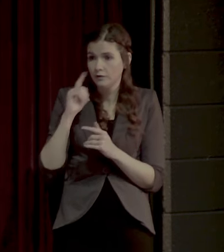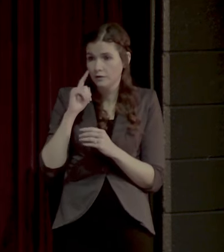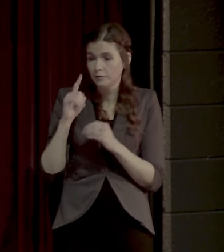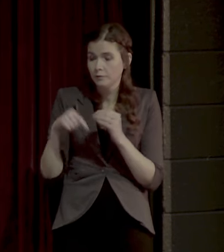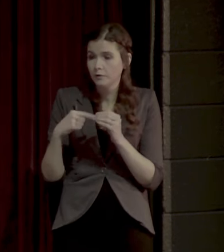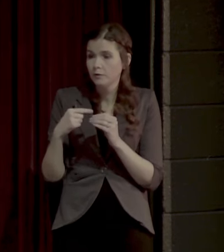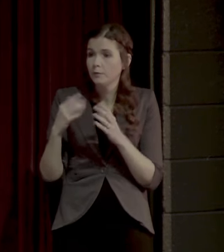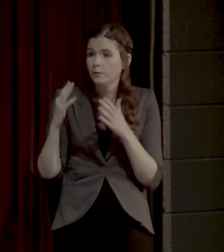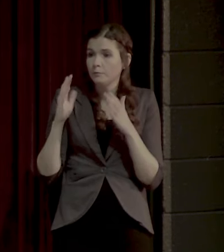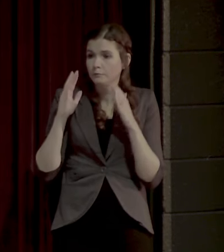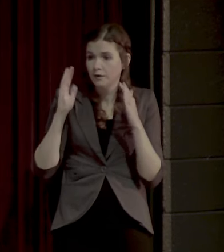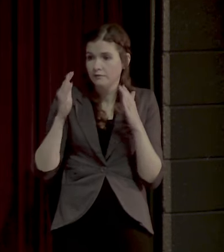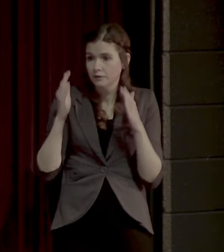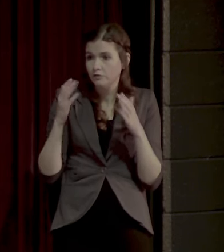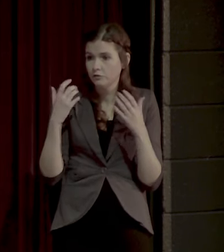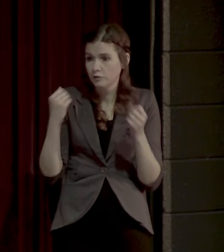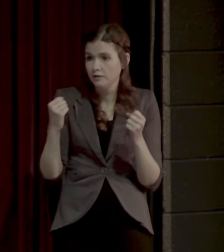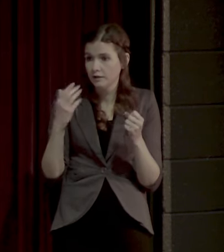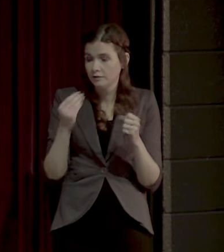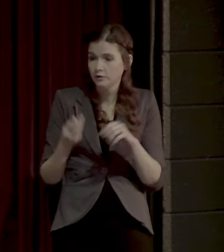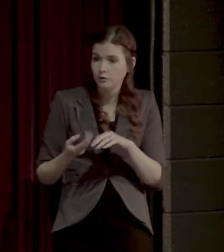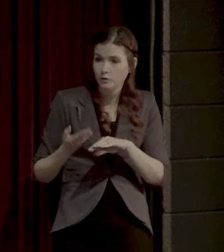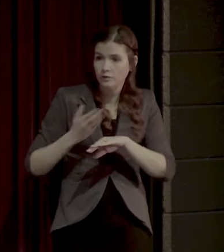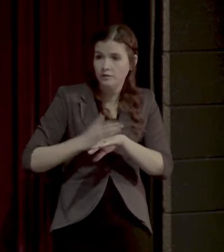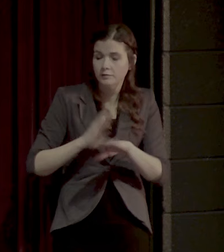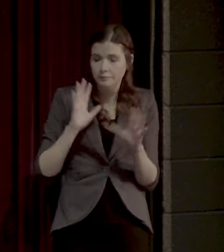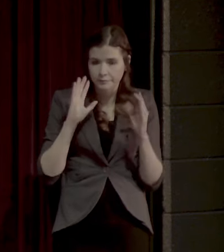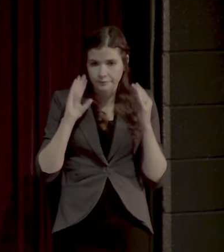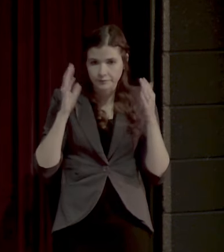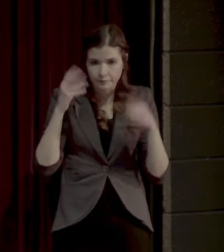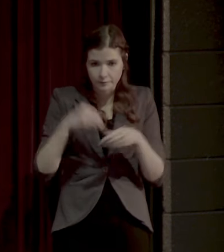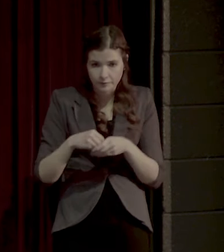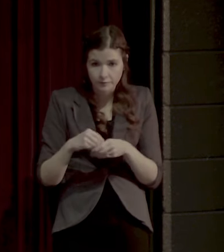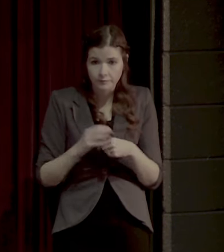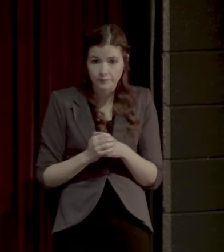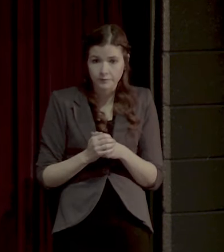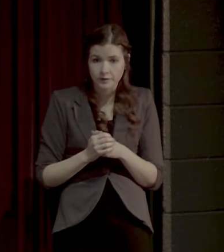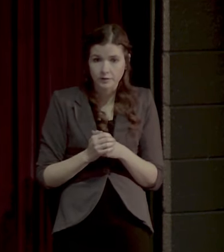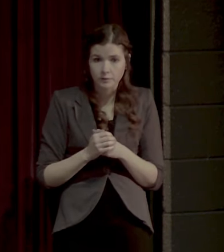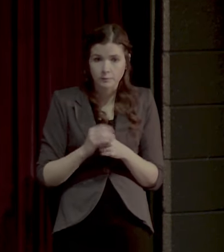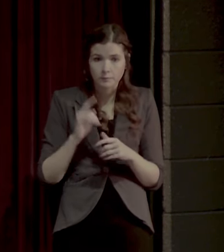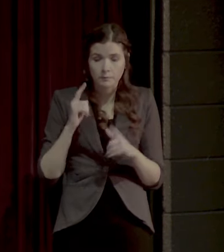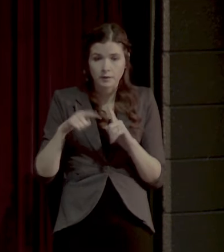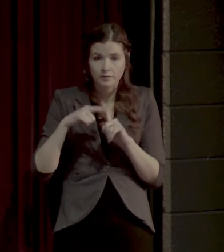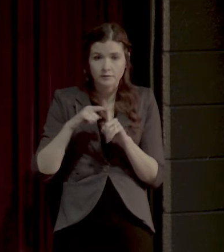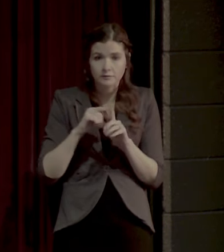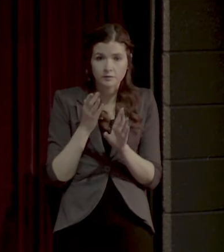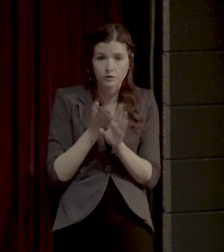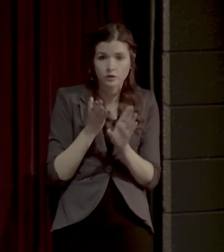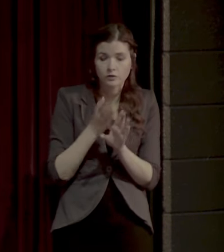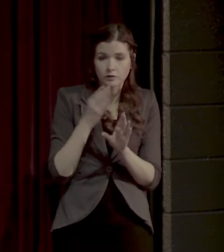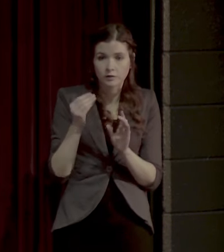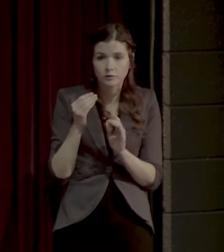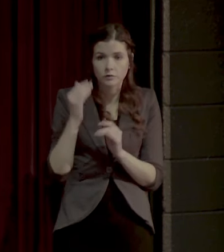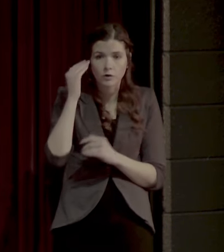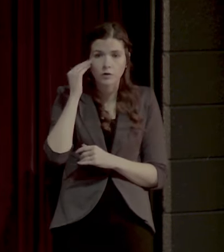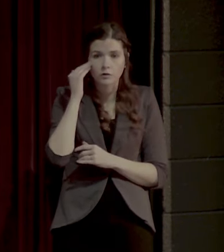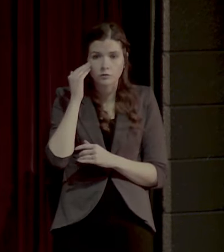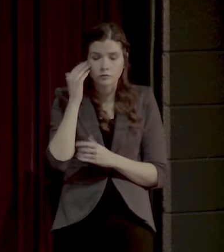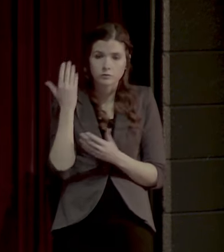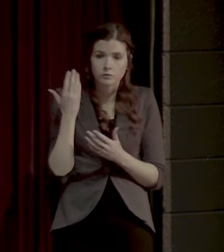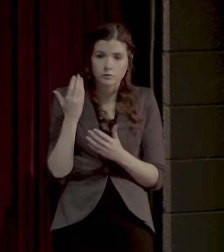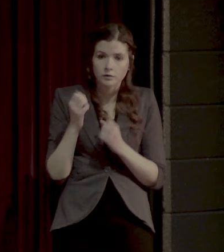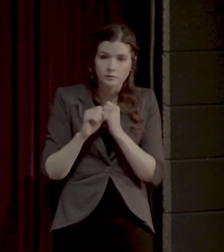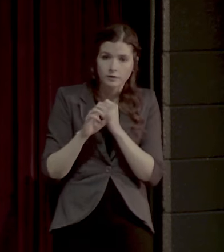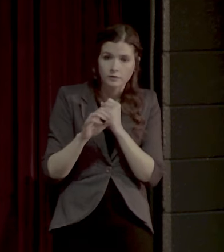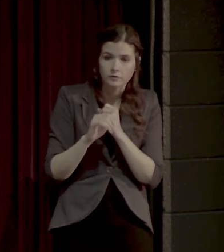strengths, and increasing engagement. She blends her expertise with positive psychology and with practical knowledge earned advising